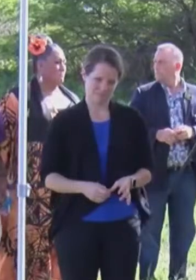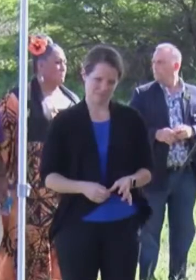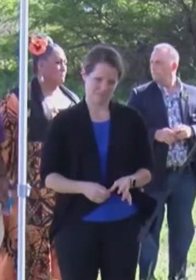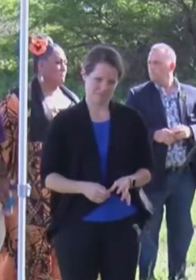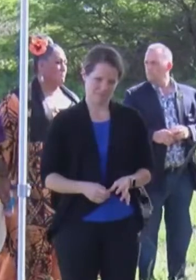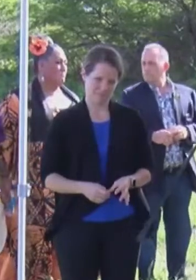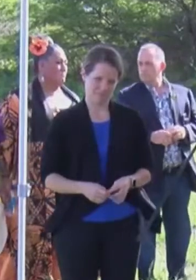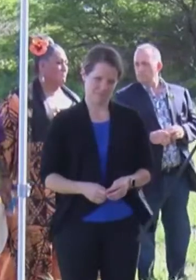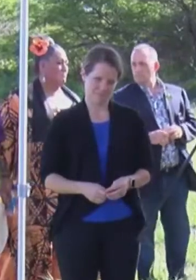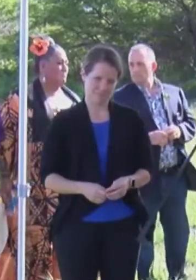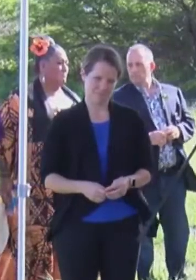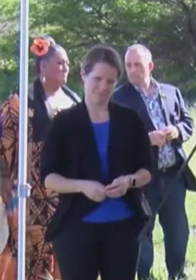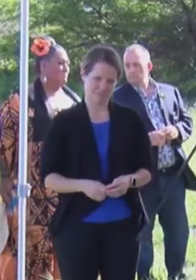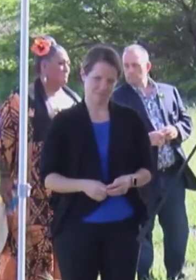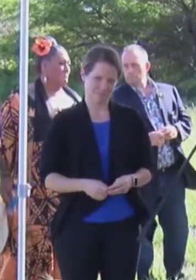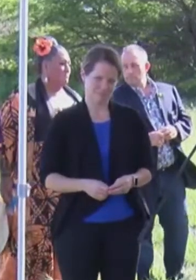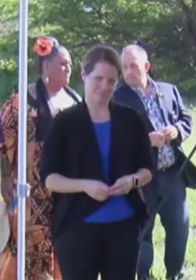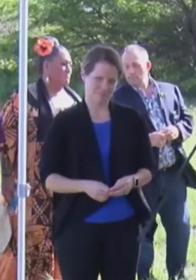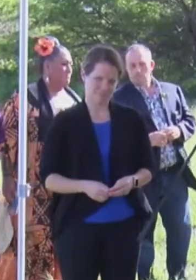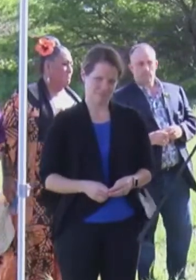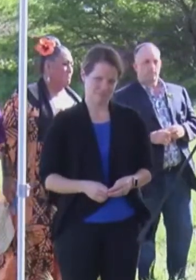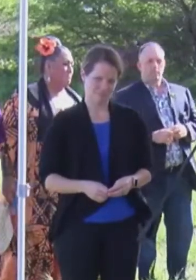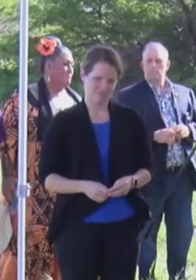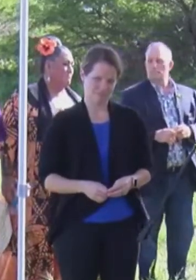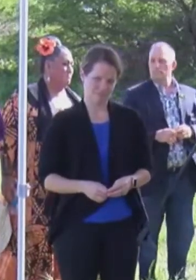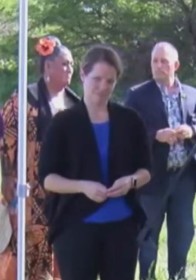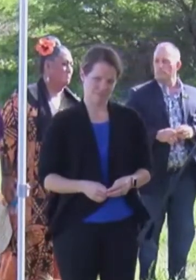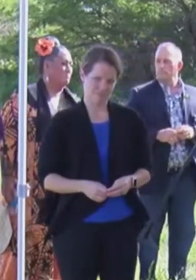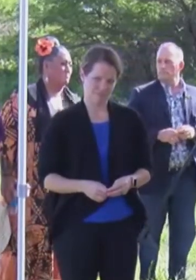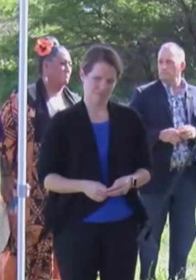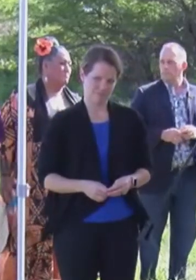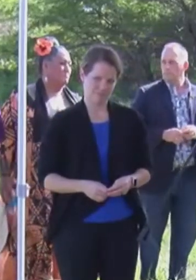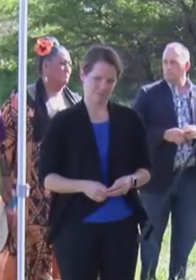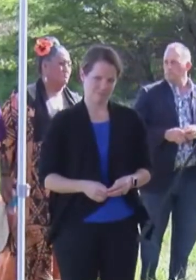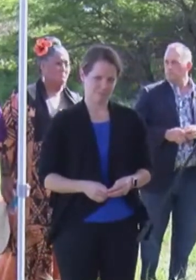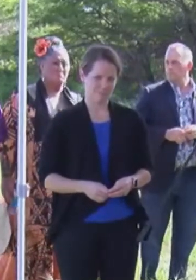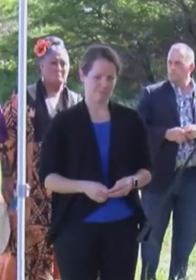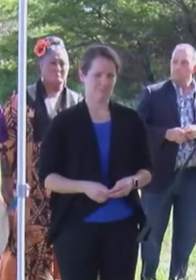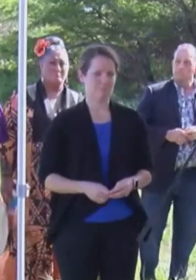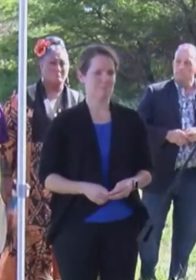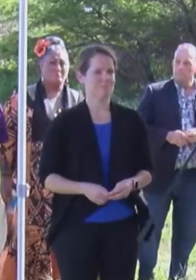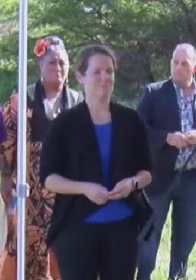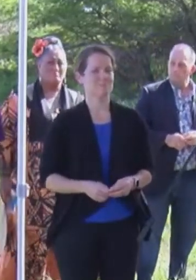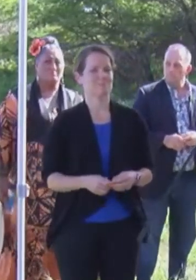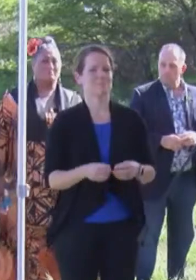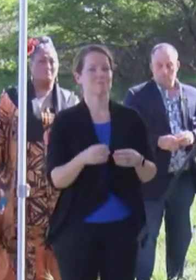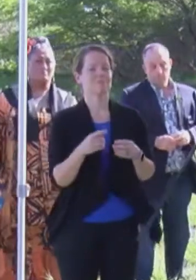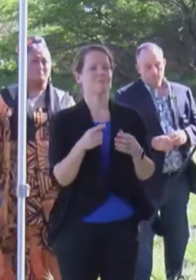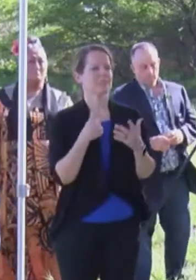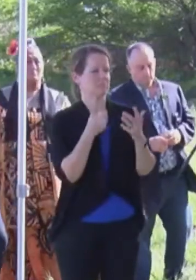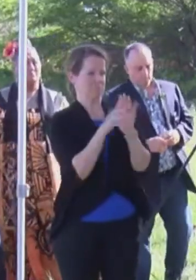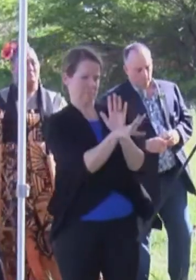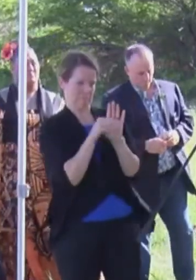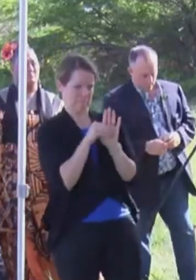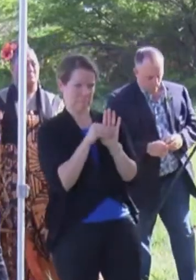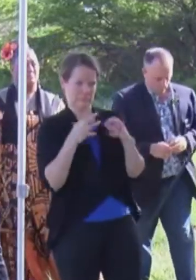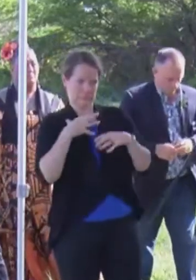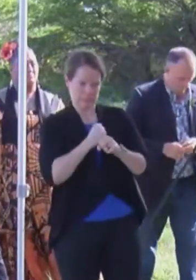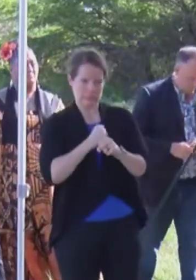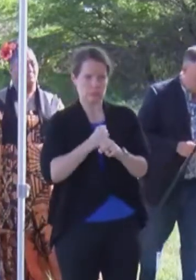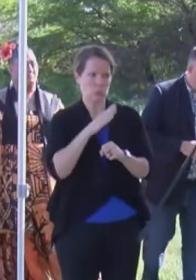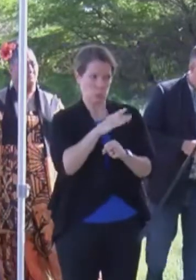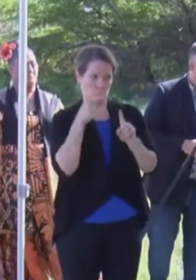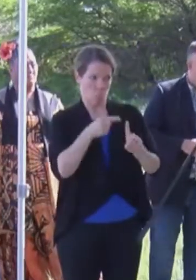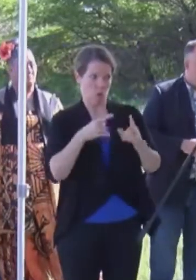need to hit to avert either one of those, or are those going through regardless? So I think if I could sum up the question, it's around a